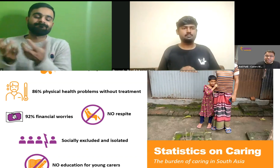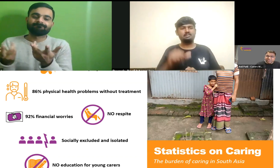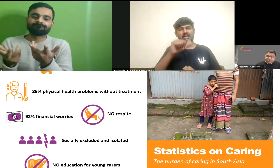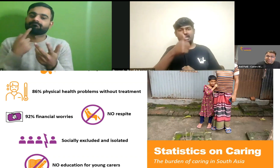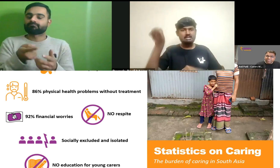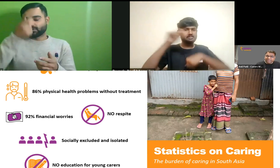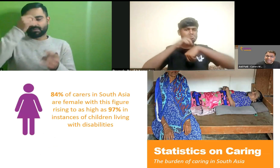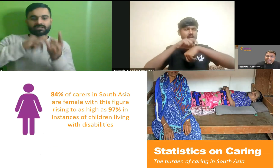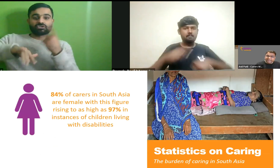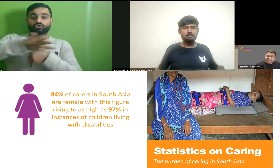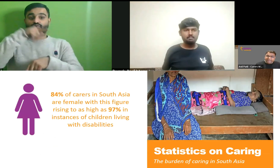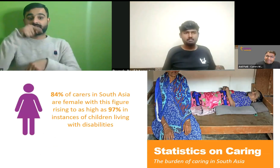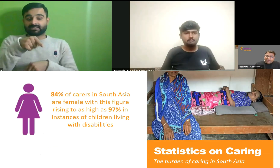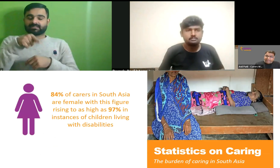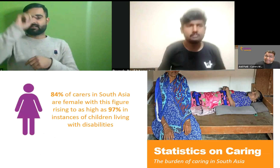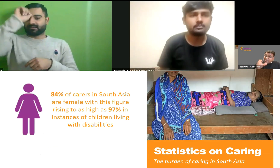is the situation.